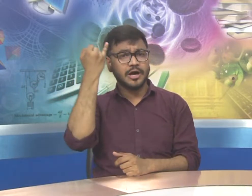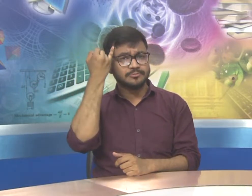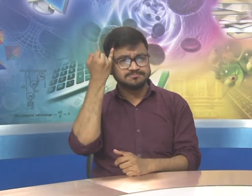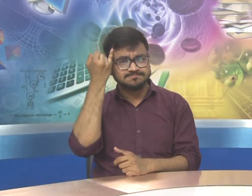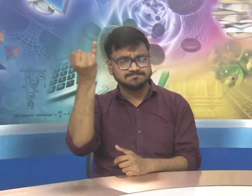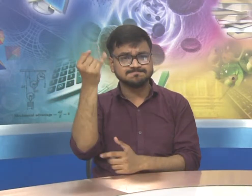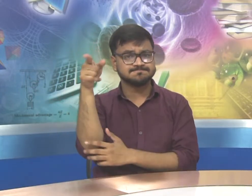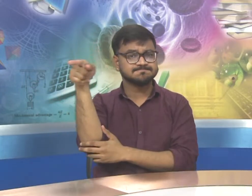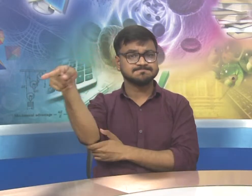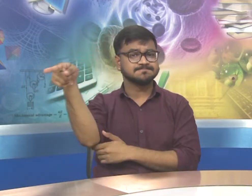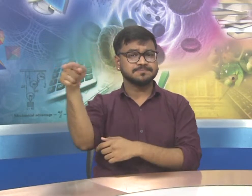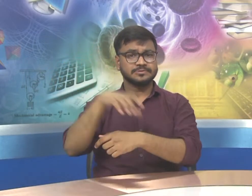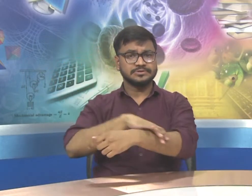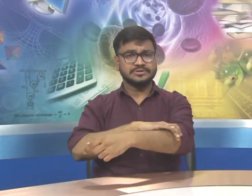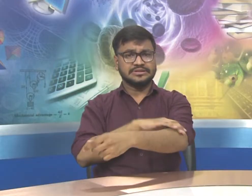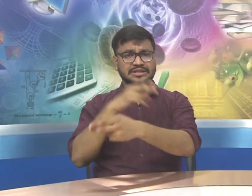John Dalton was not